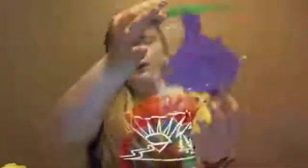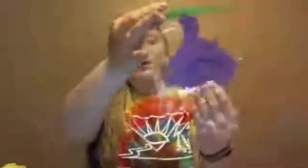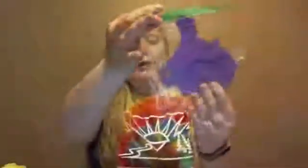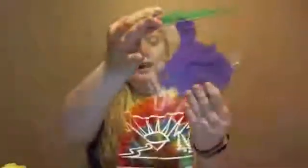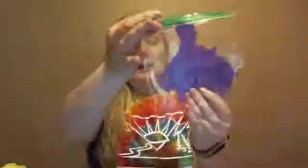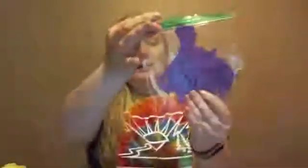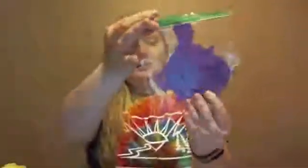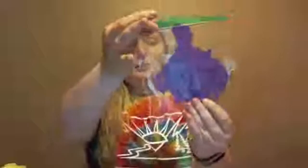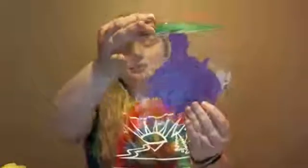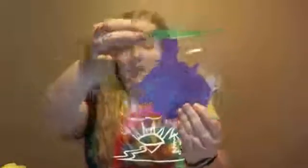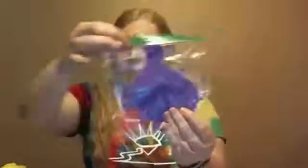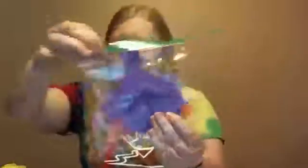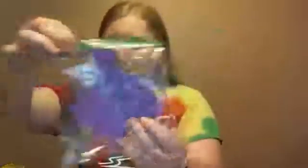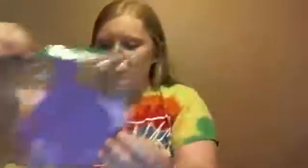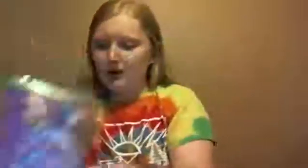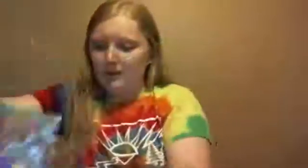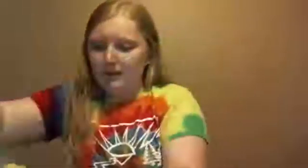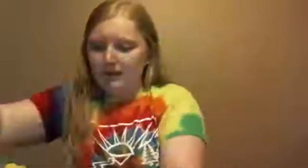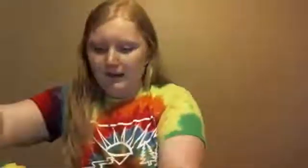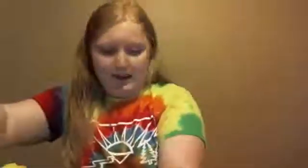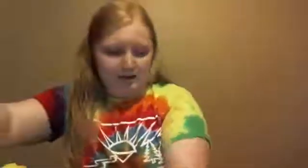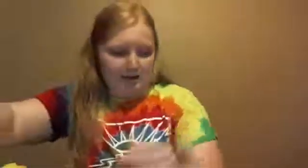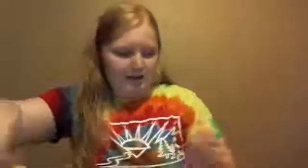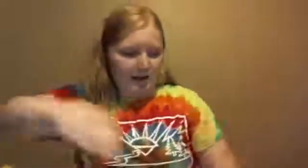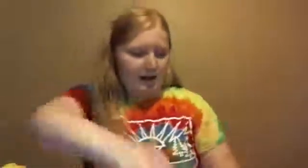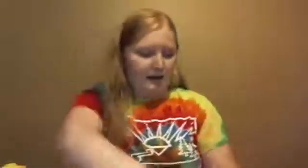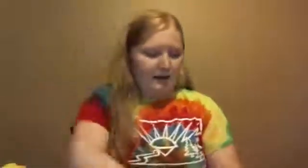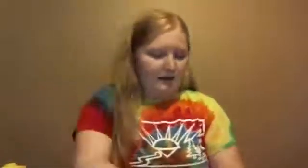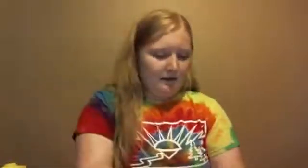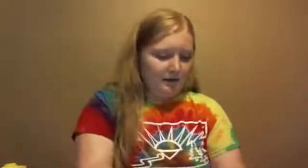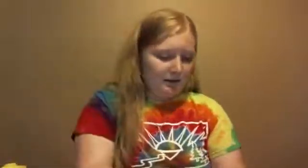So that is pretty cool. I'm going to set that to the side.